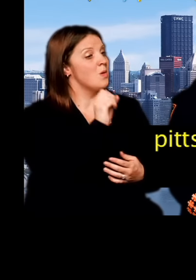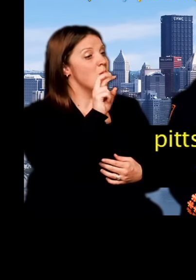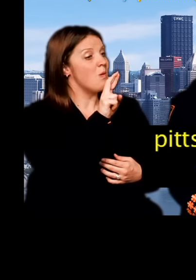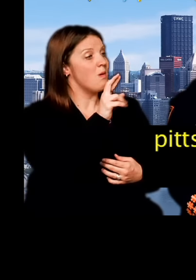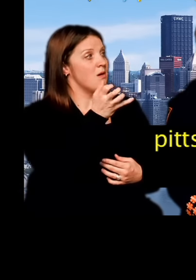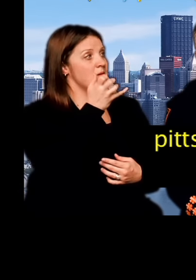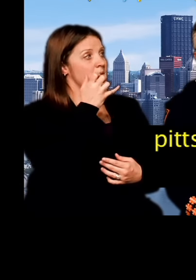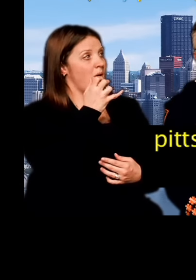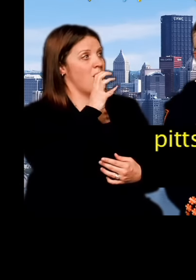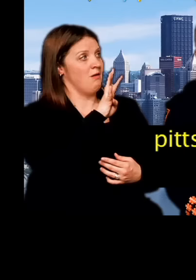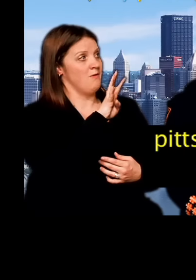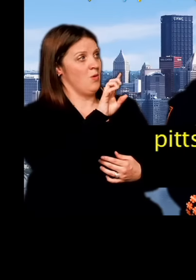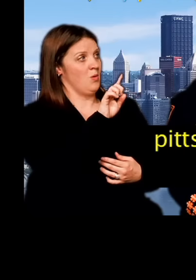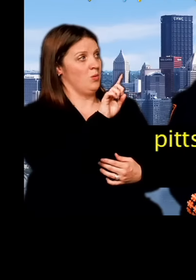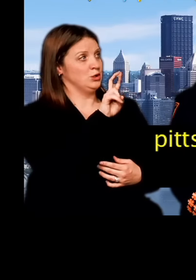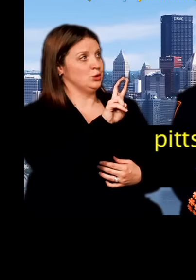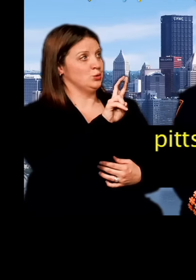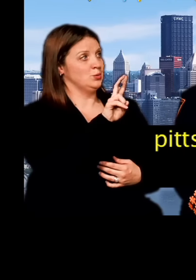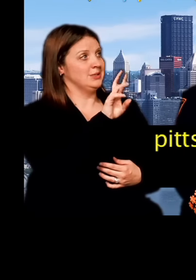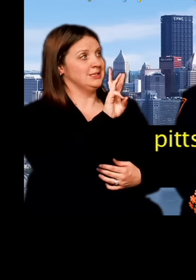or call